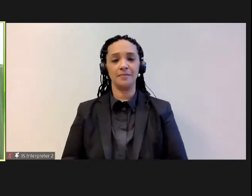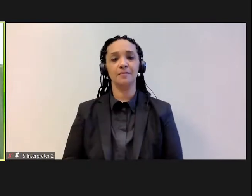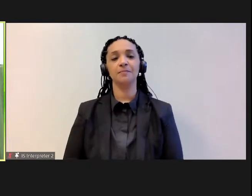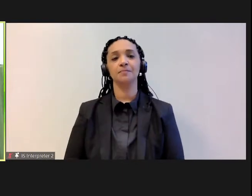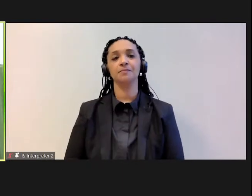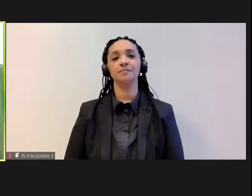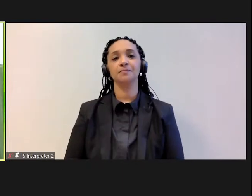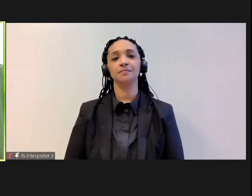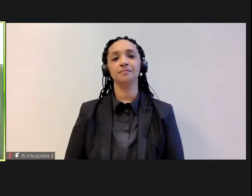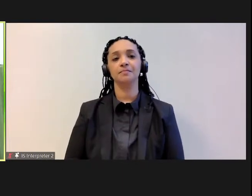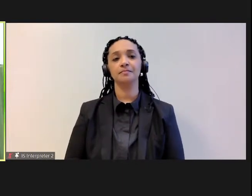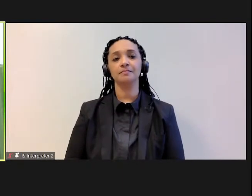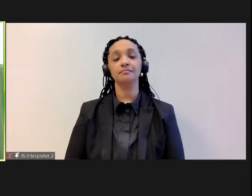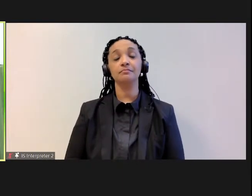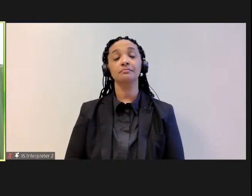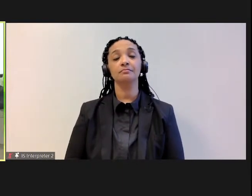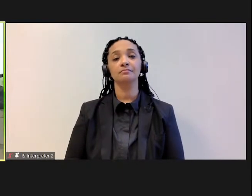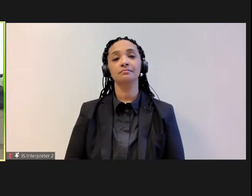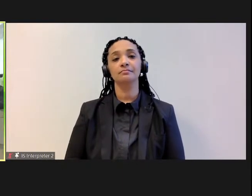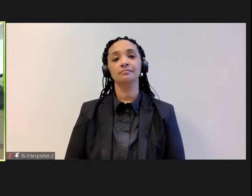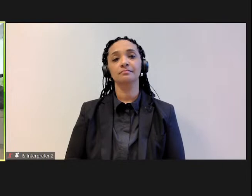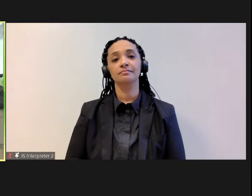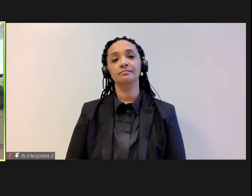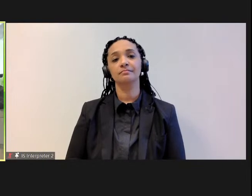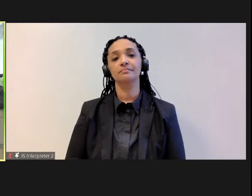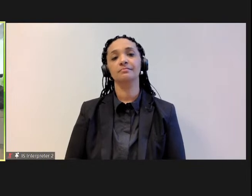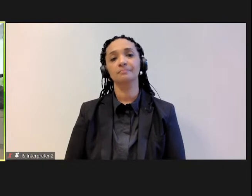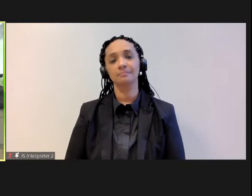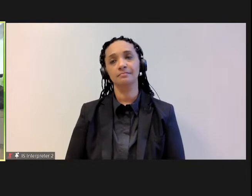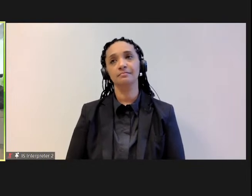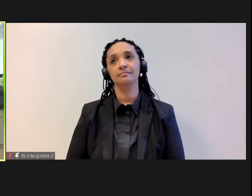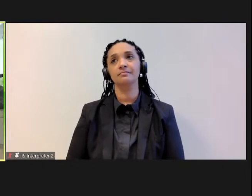opportunities for